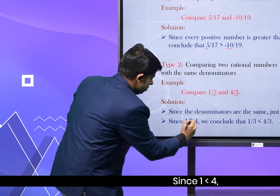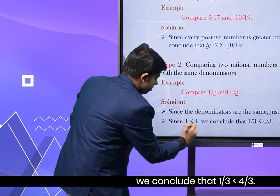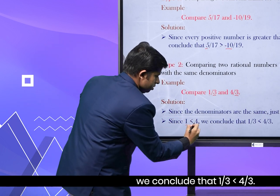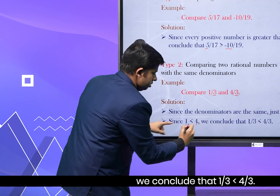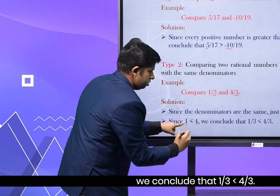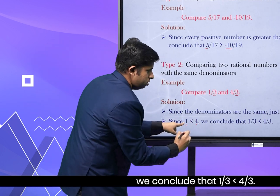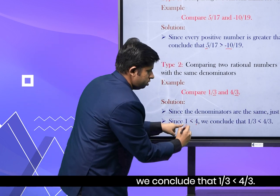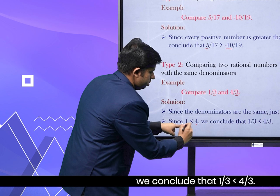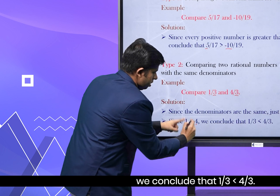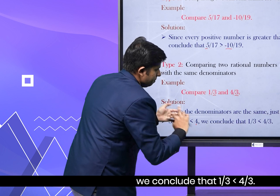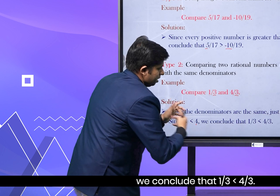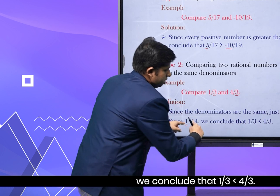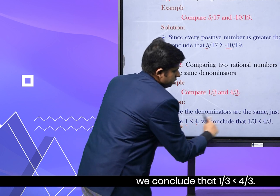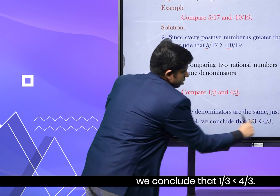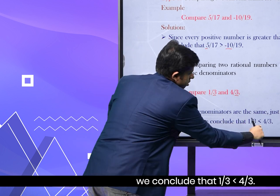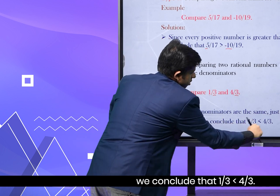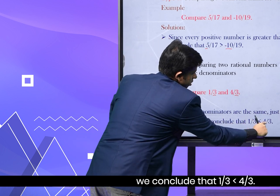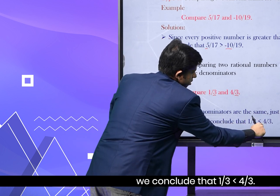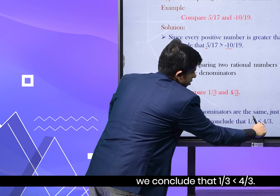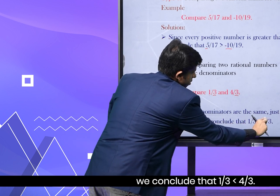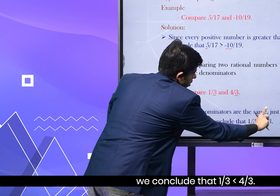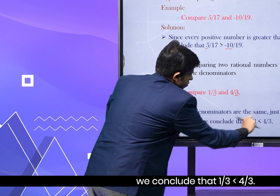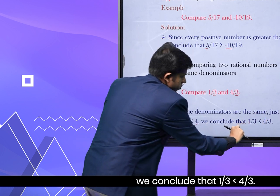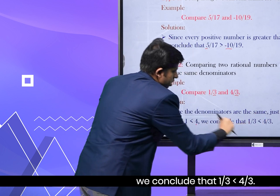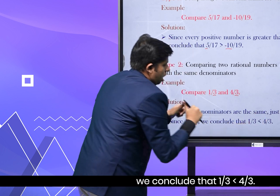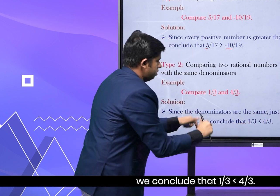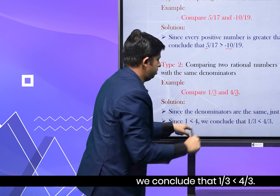we conclude that 1 by 3 is less than 4 by